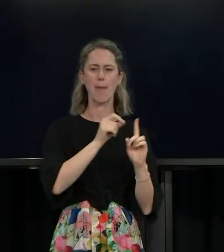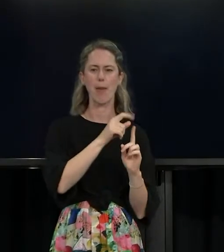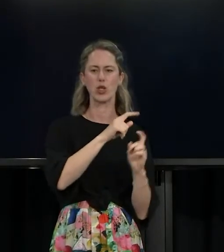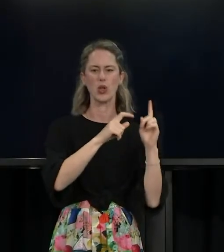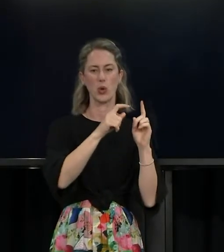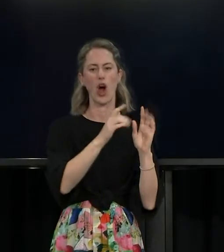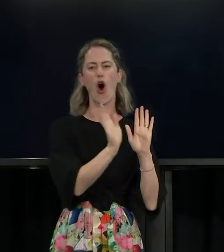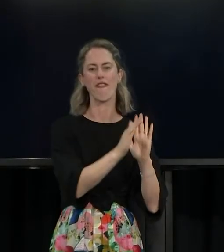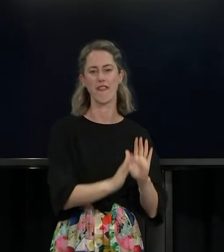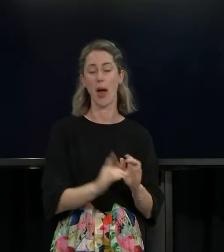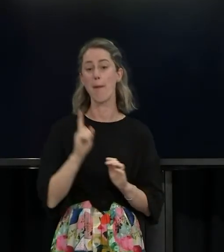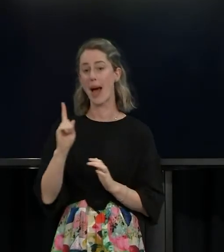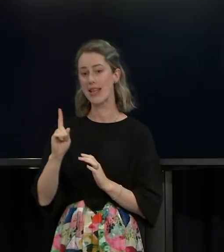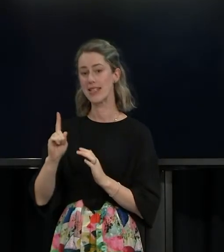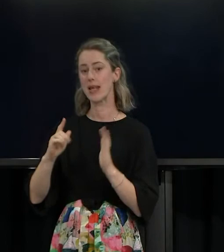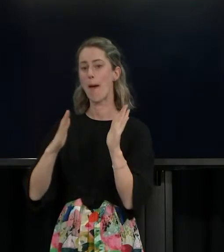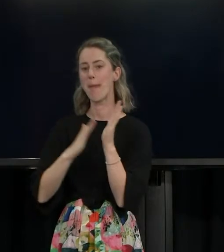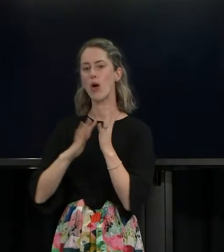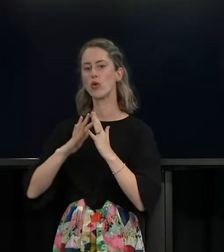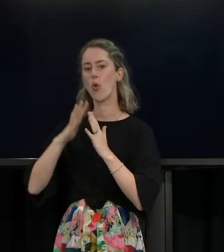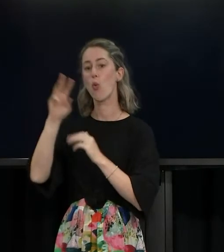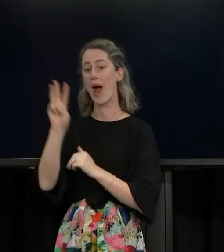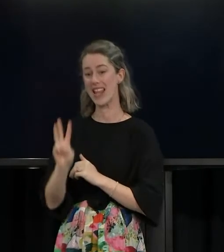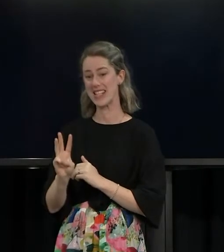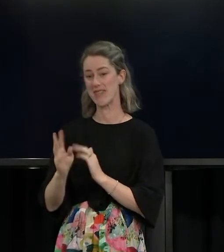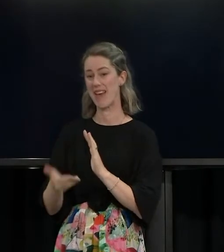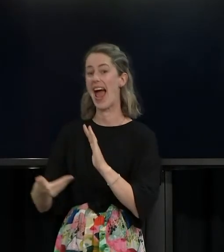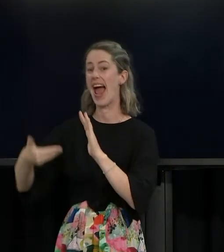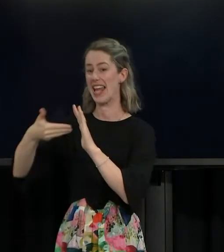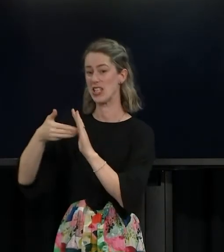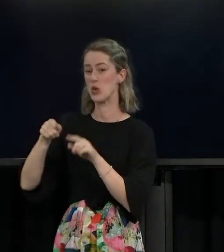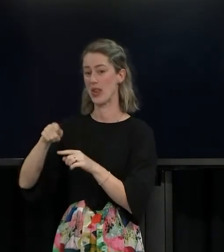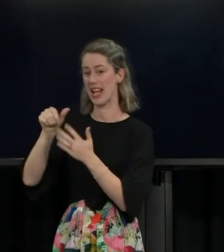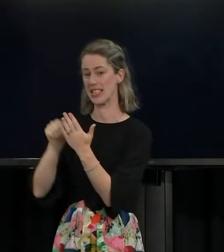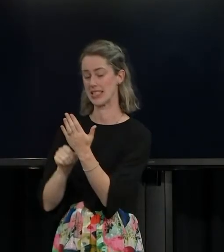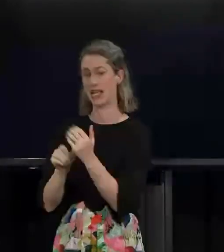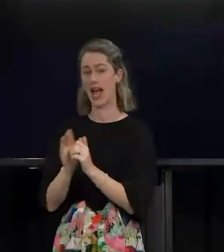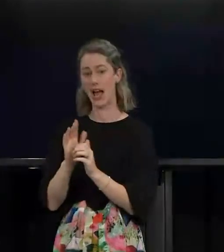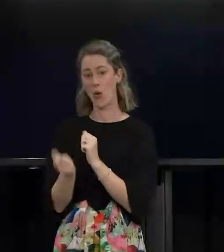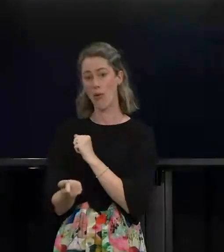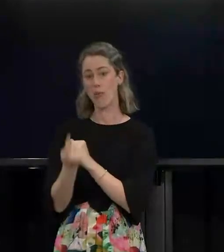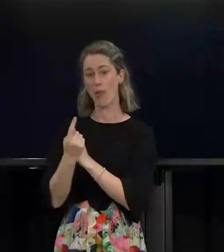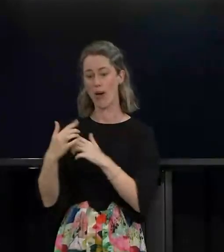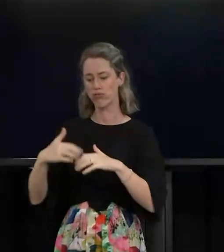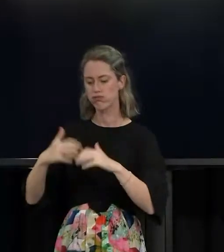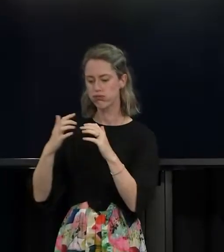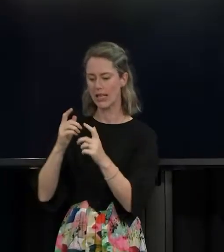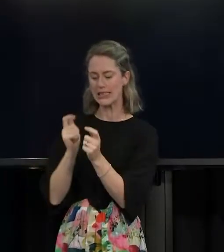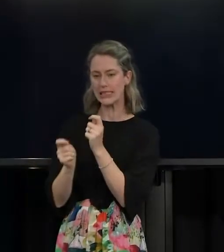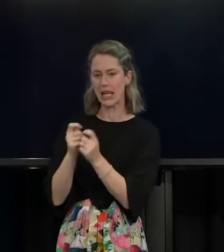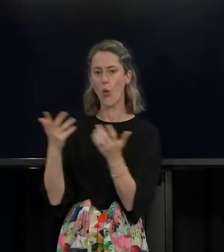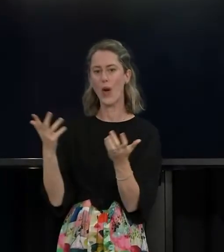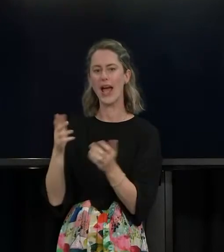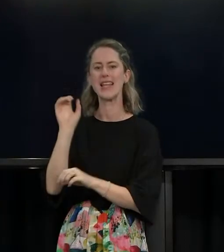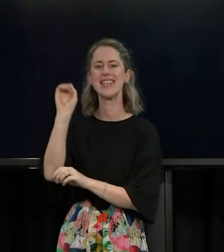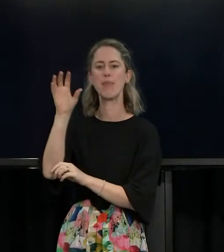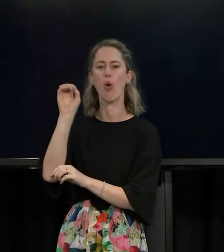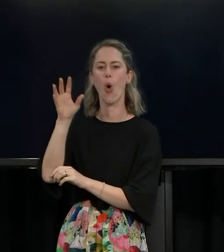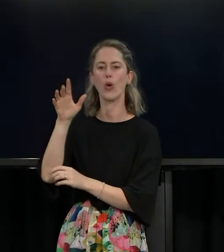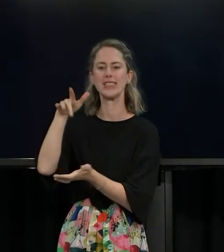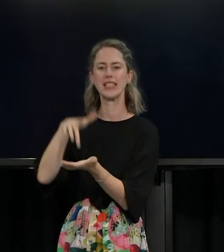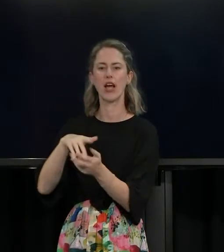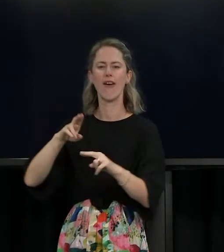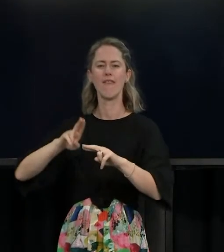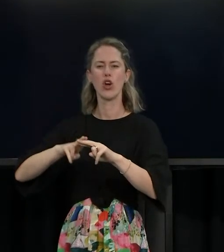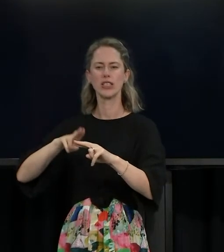included, but Mount Wellington has been added to that list. There are pop-up testing centres today at the Netball Centre in Ferguson